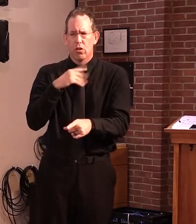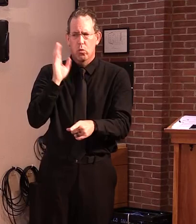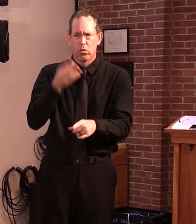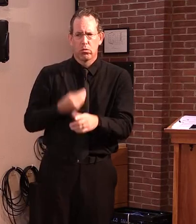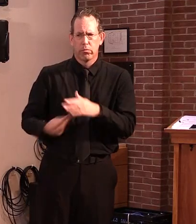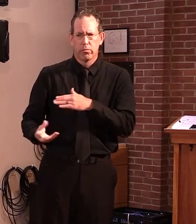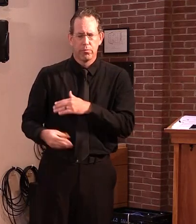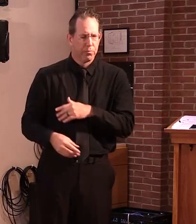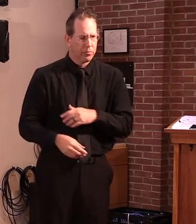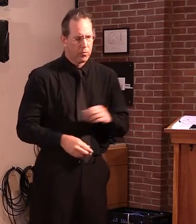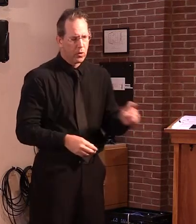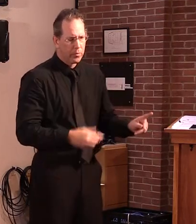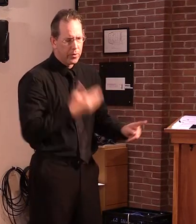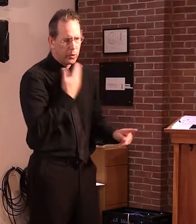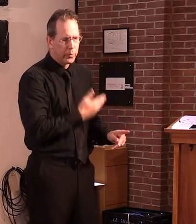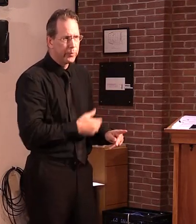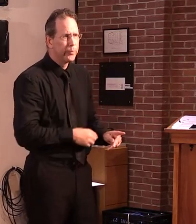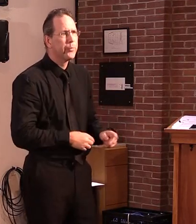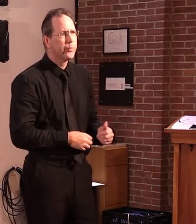of you. Thank you.